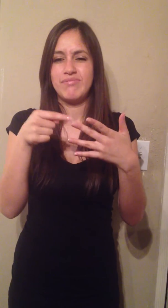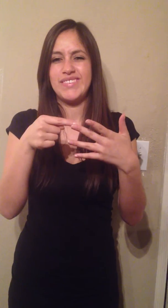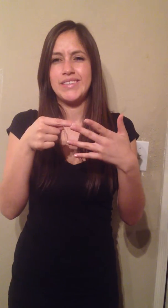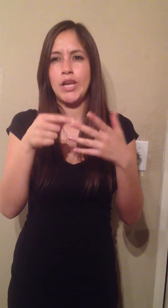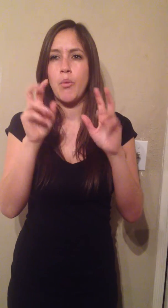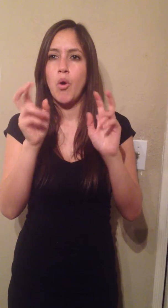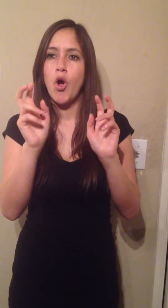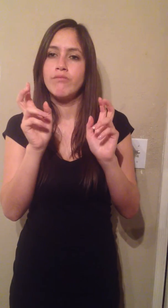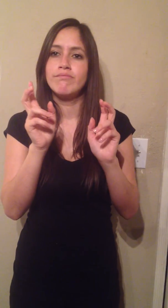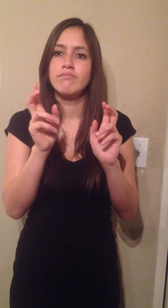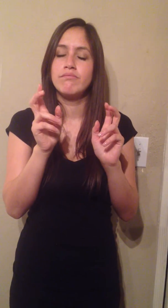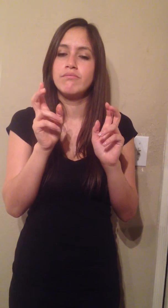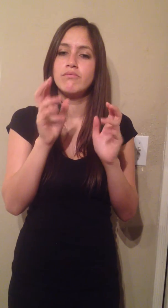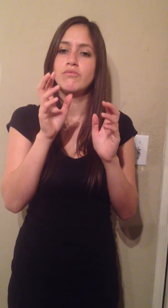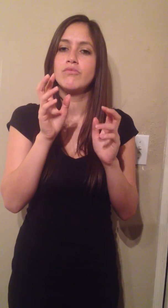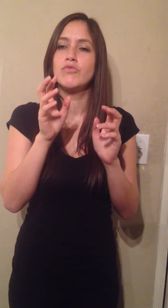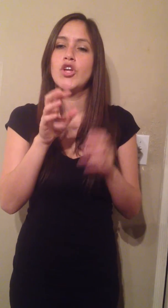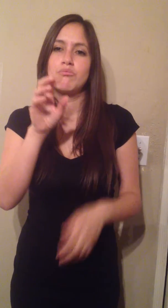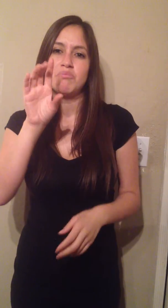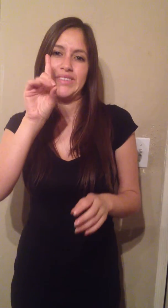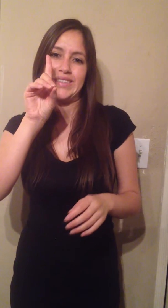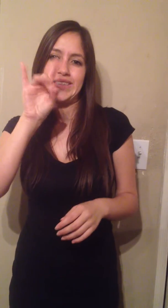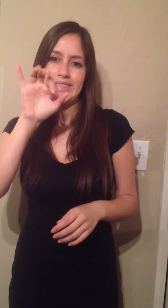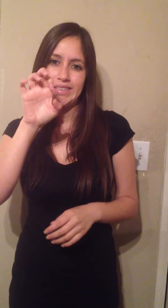suggestion. Anyone want to guess what I mean by that?